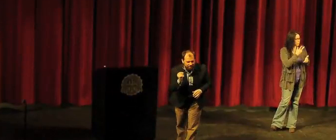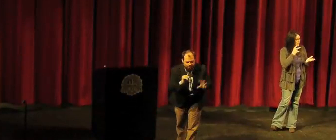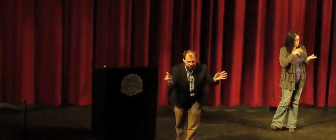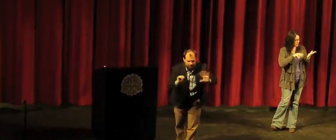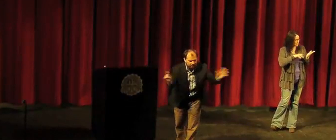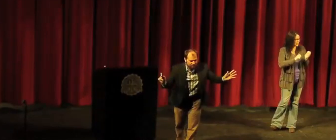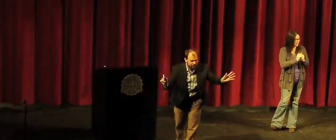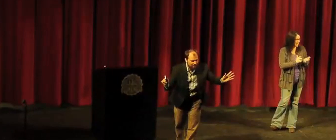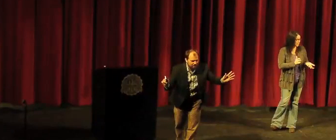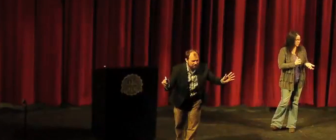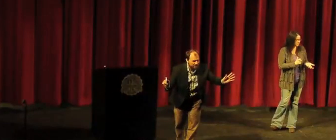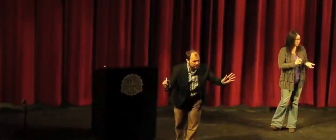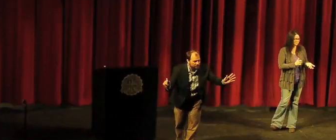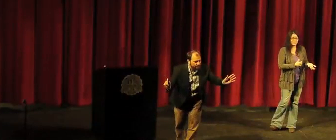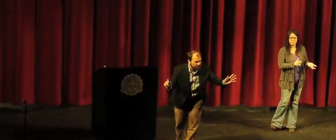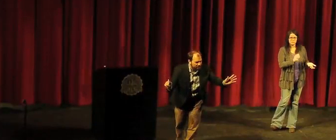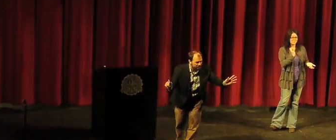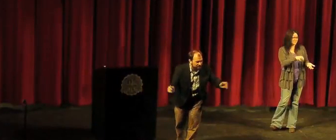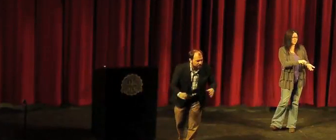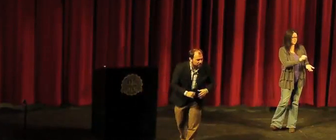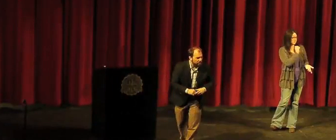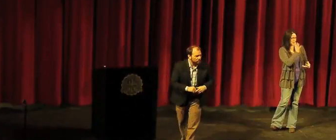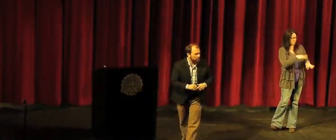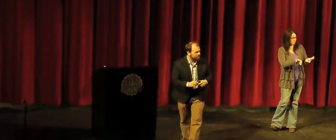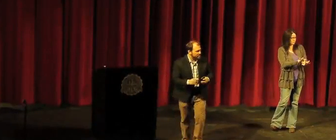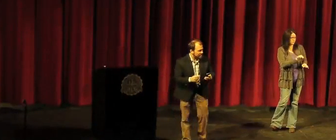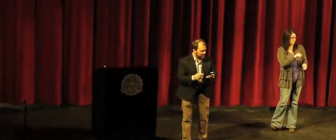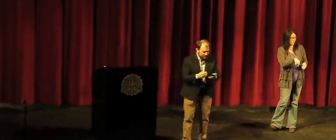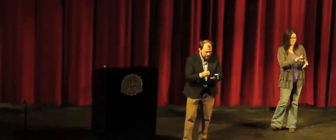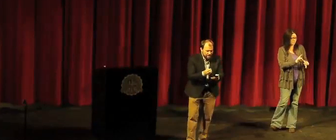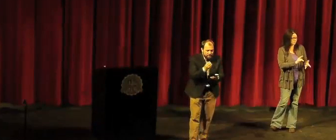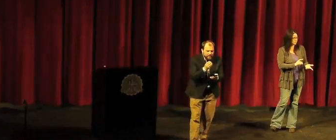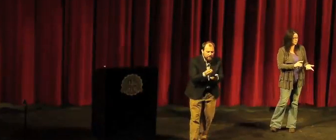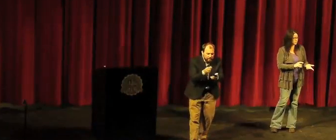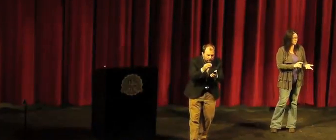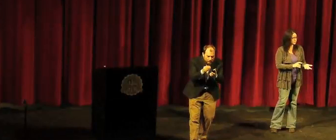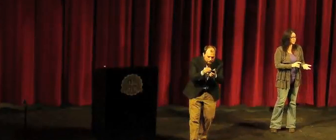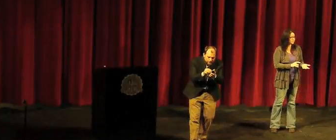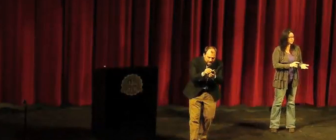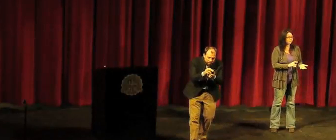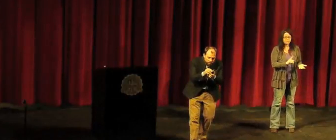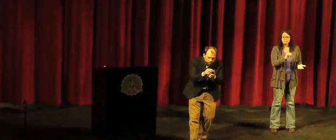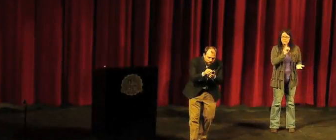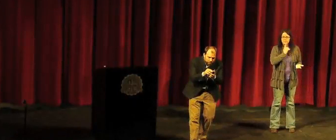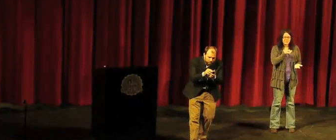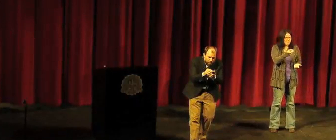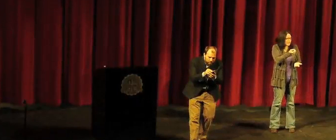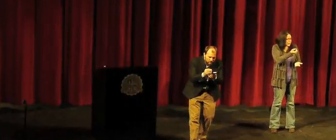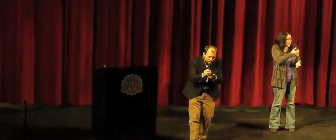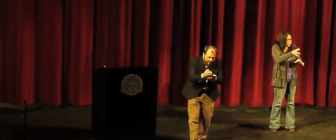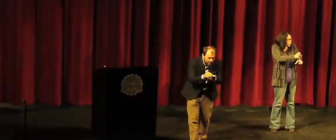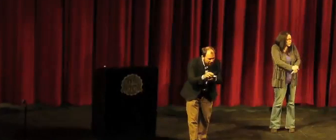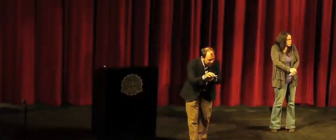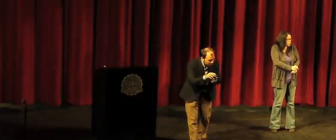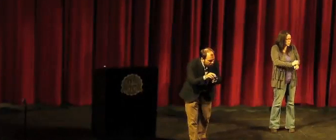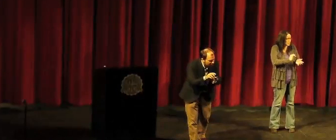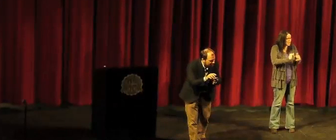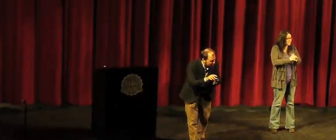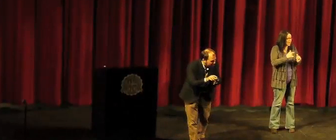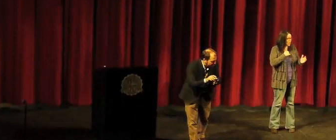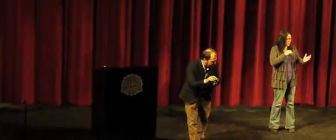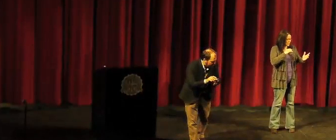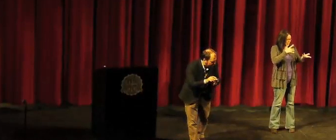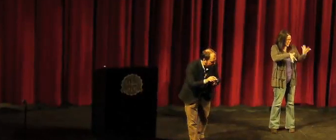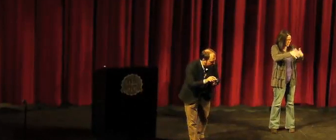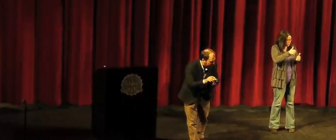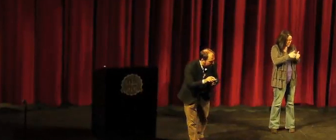at. That's irrelevant at this point. What I'm saying is the very micro ritual of how I interact